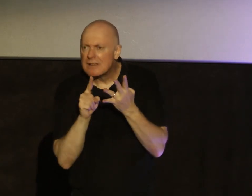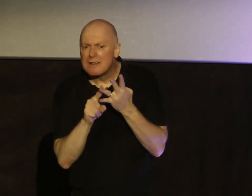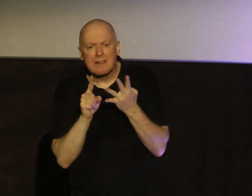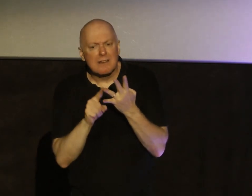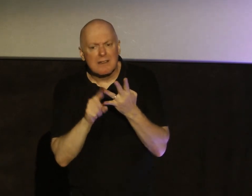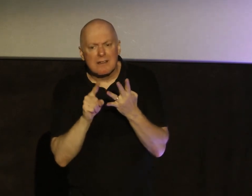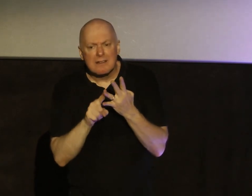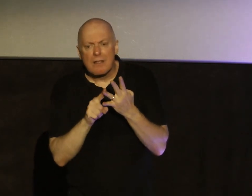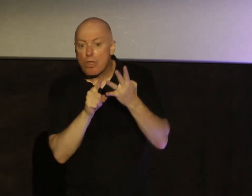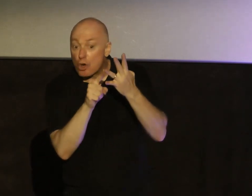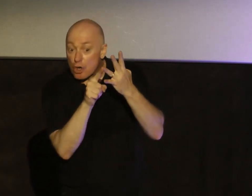Thirdly,